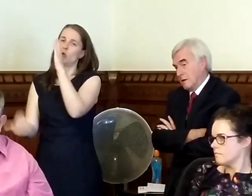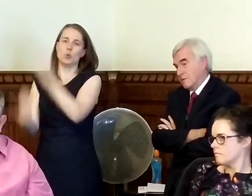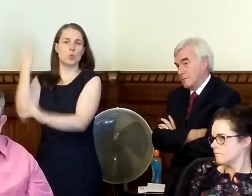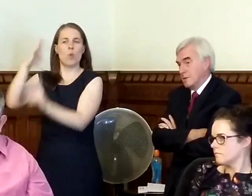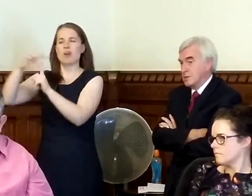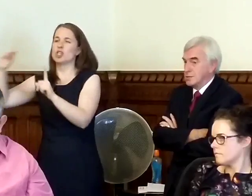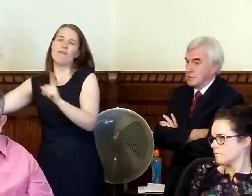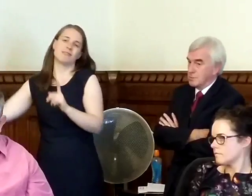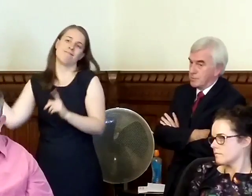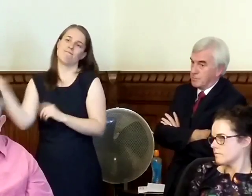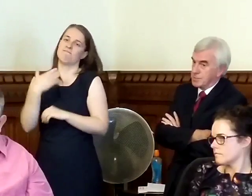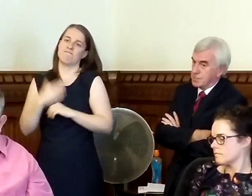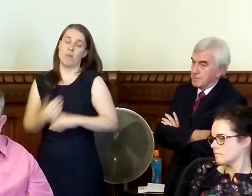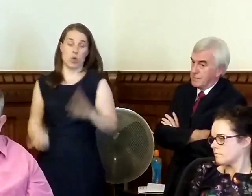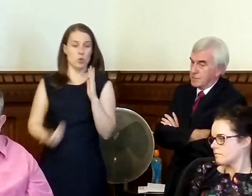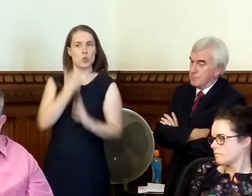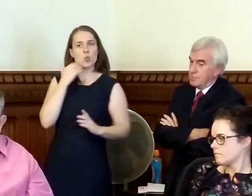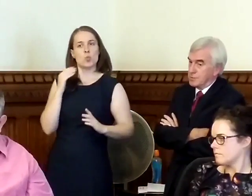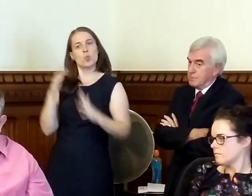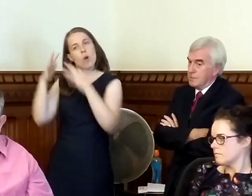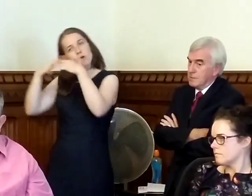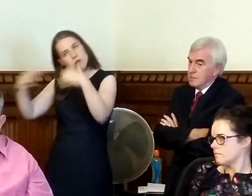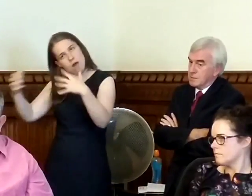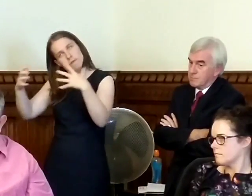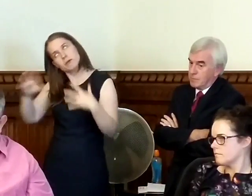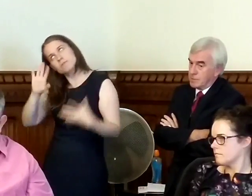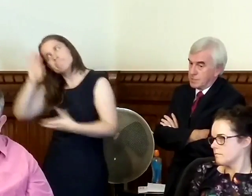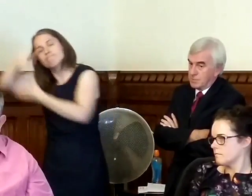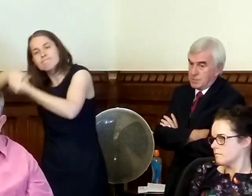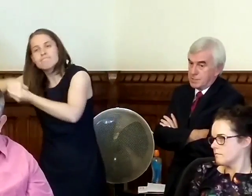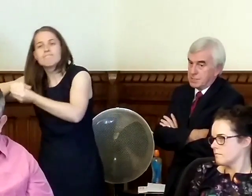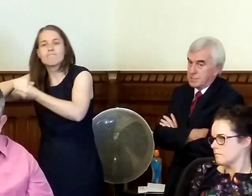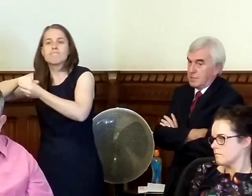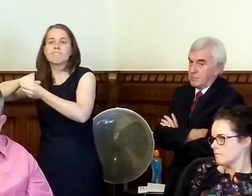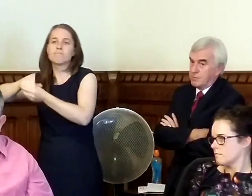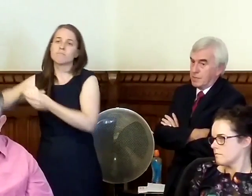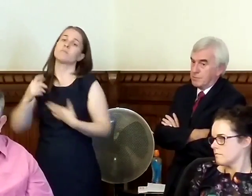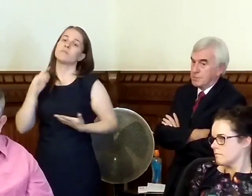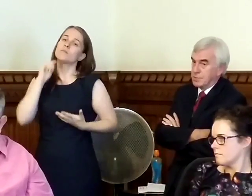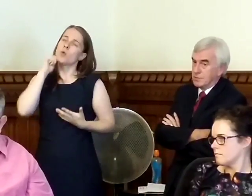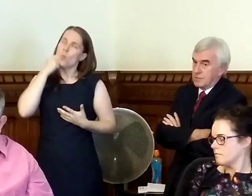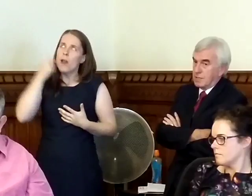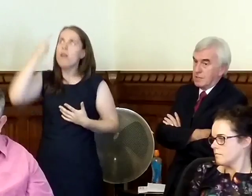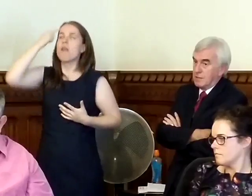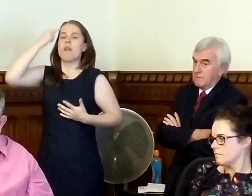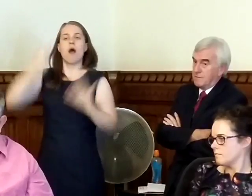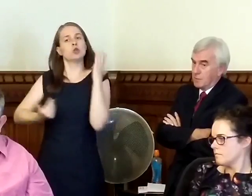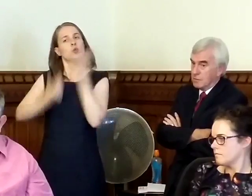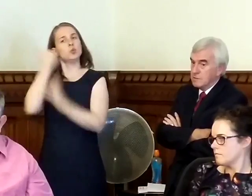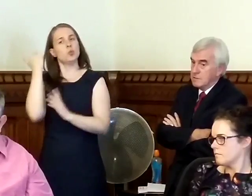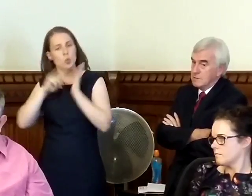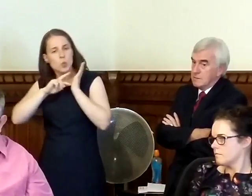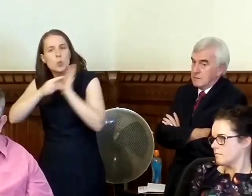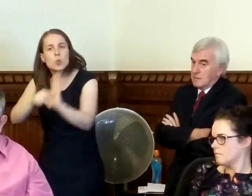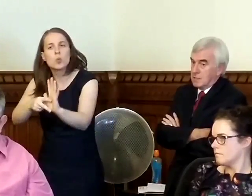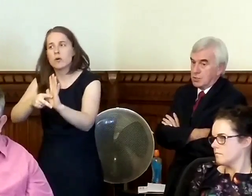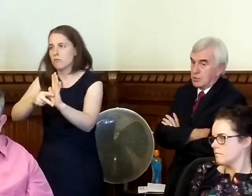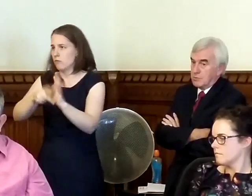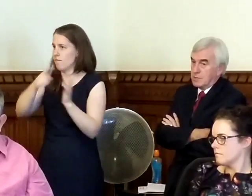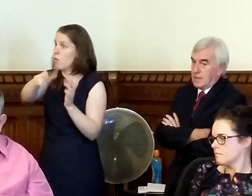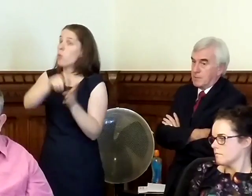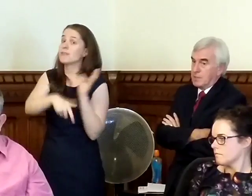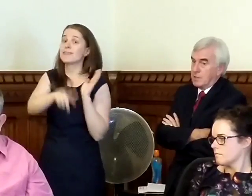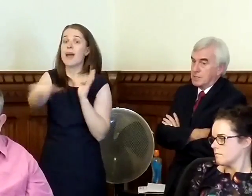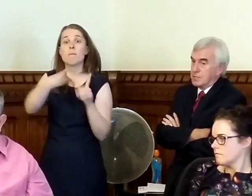protect the ILF, and will introduce a proper system for supporting people with disabilities, disabled people, so that they can live full